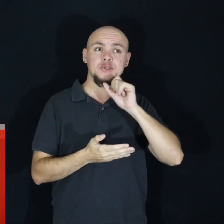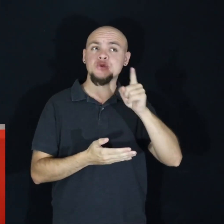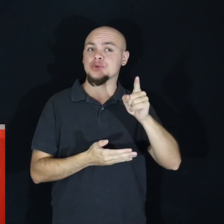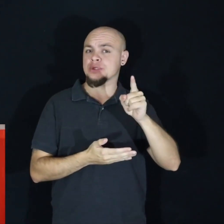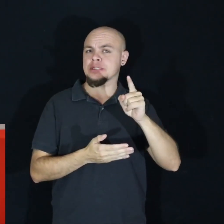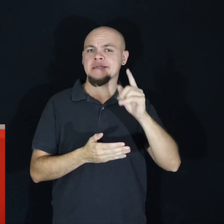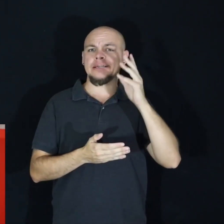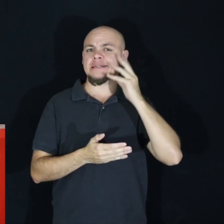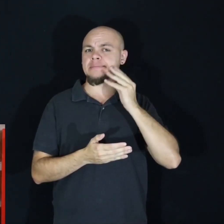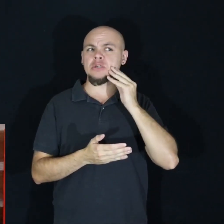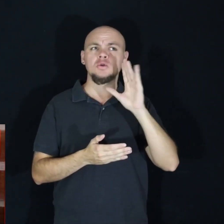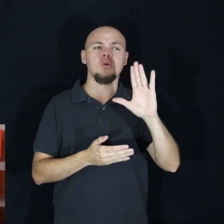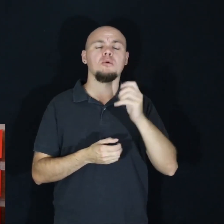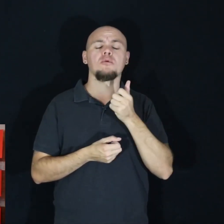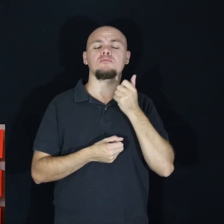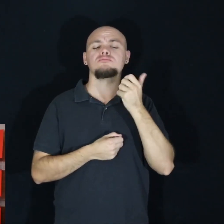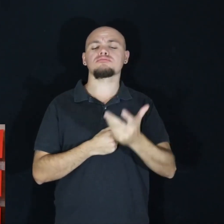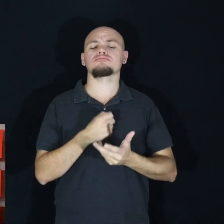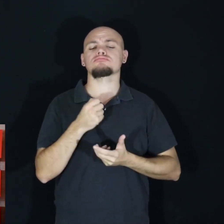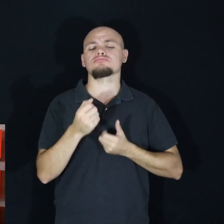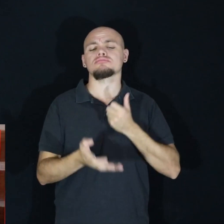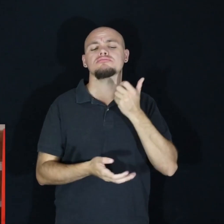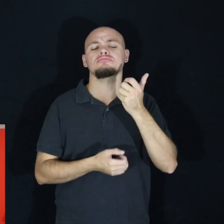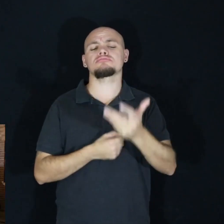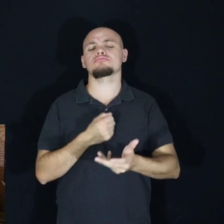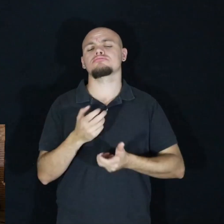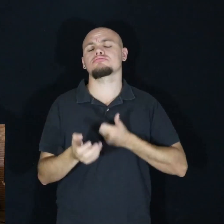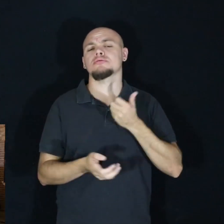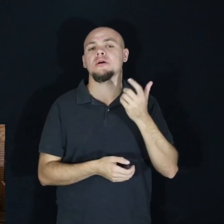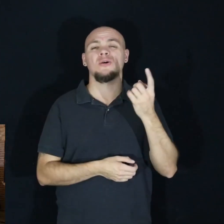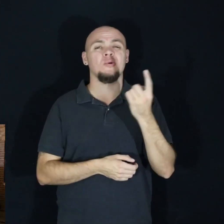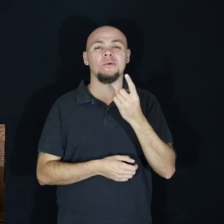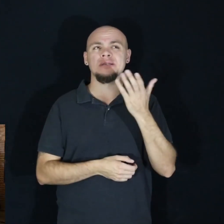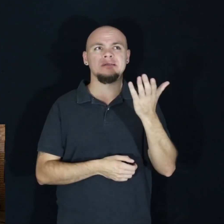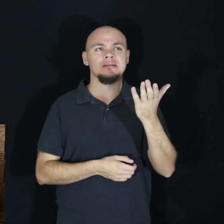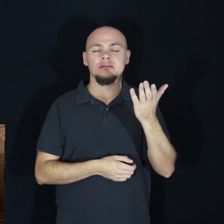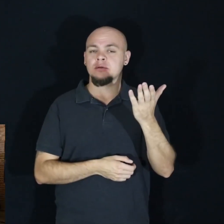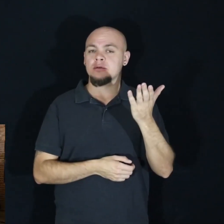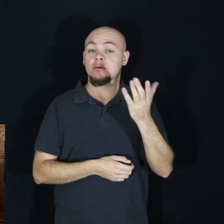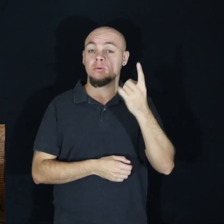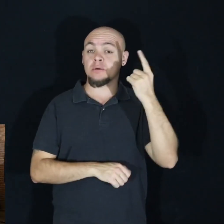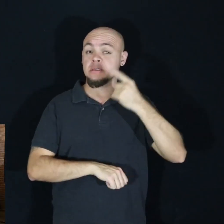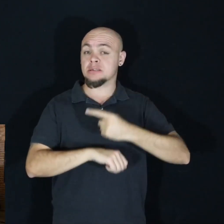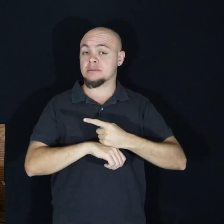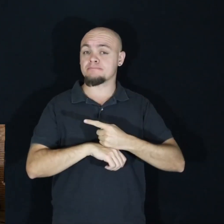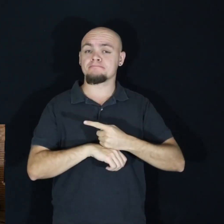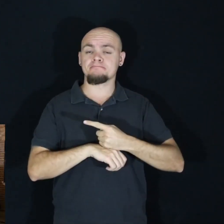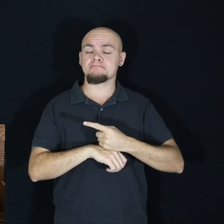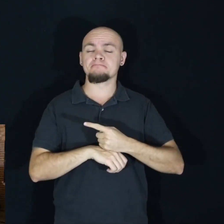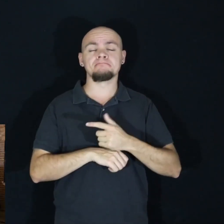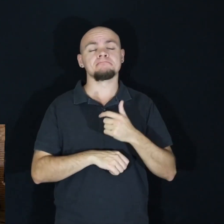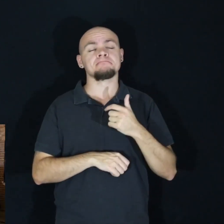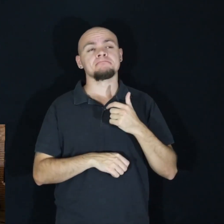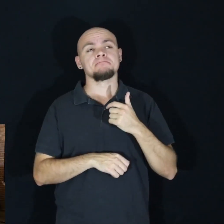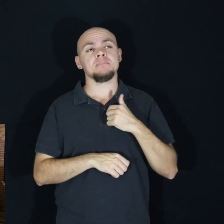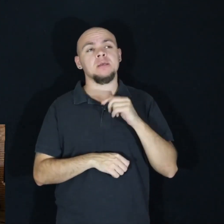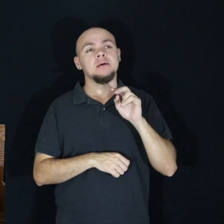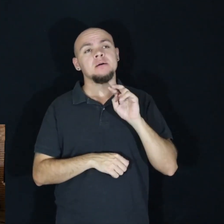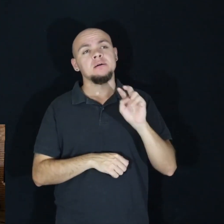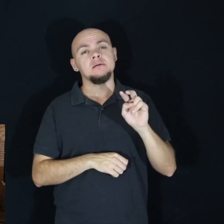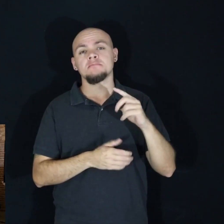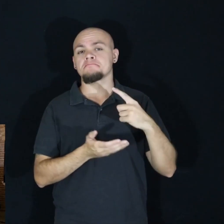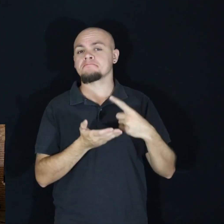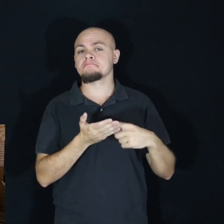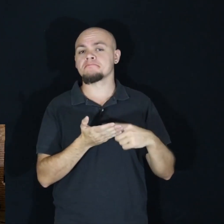that it just flows out of him all the time. And one day, he allowed me to not only discuss